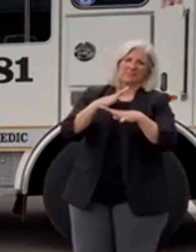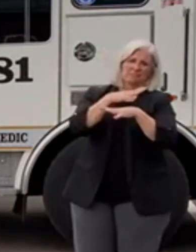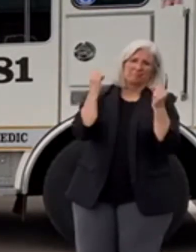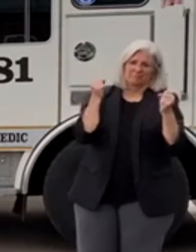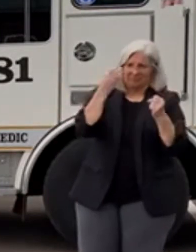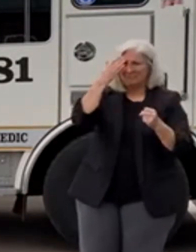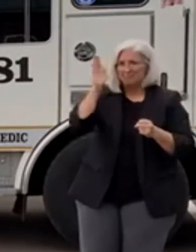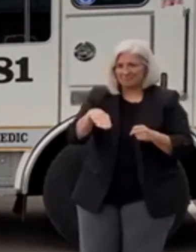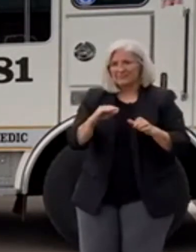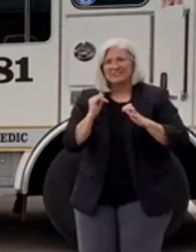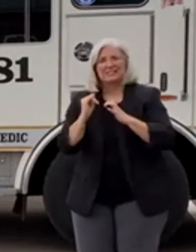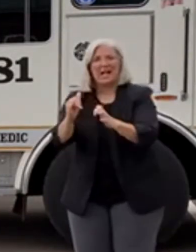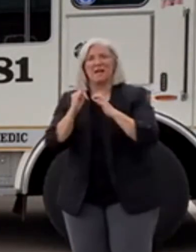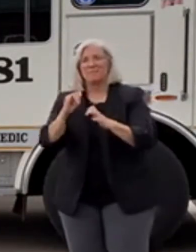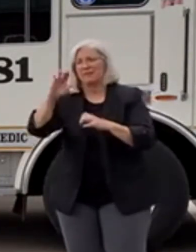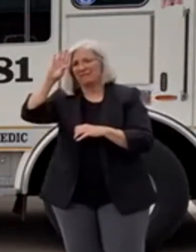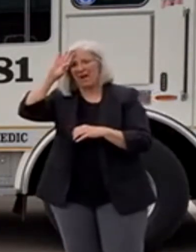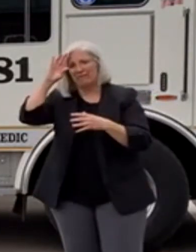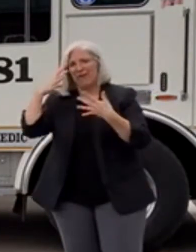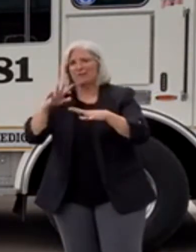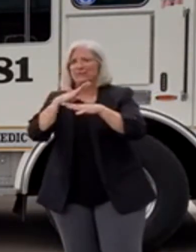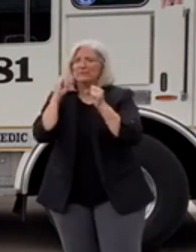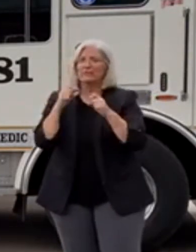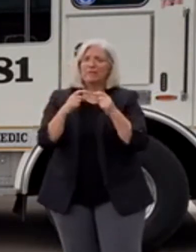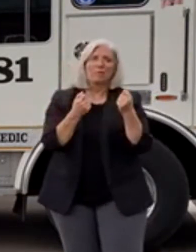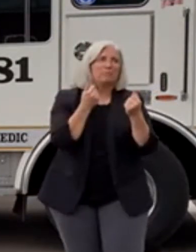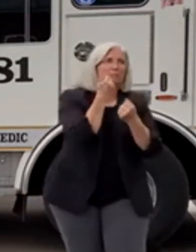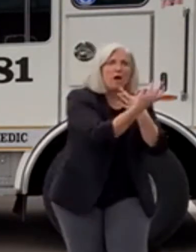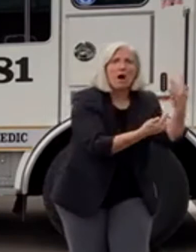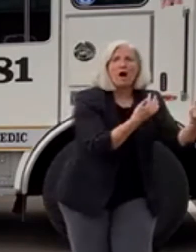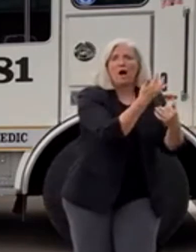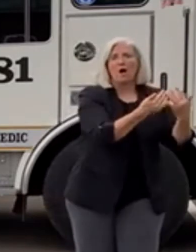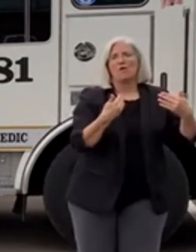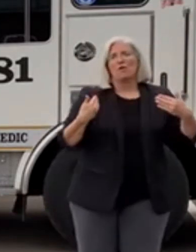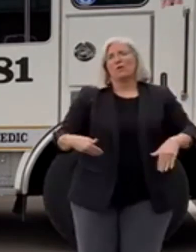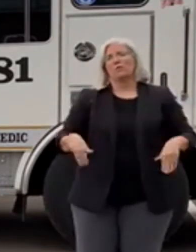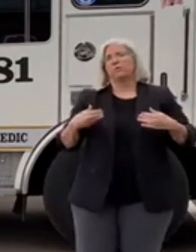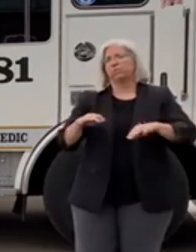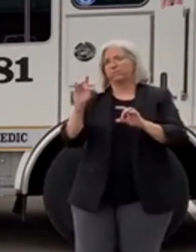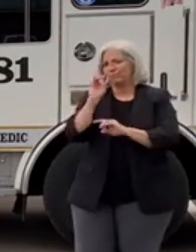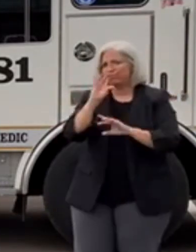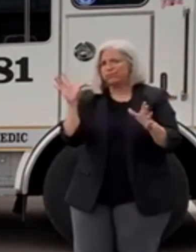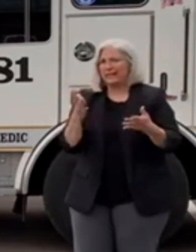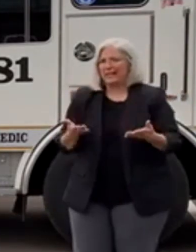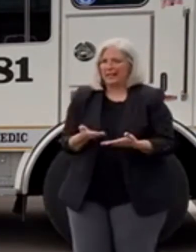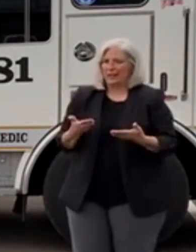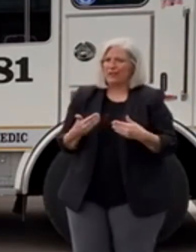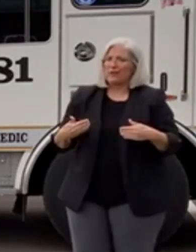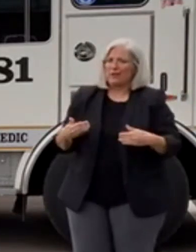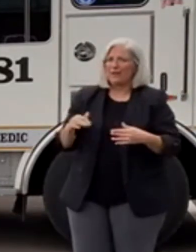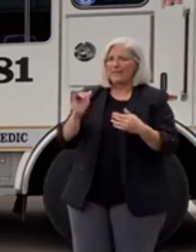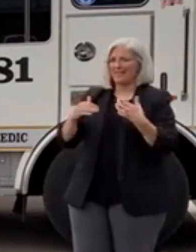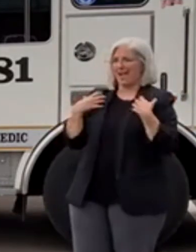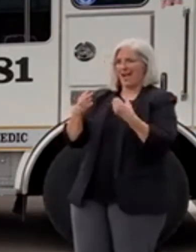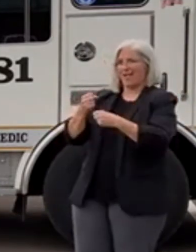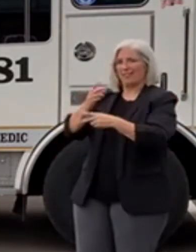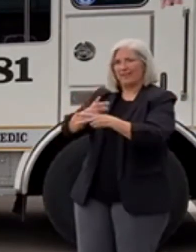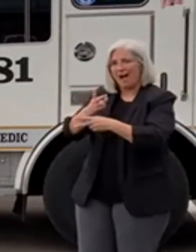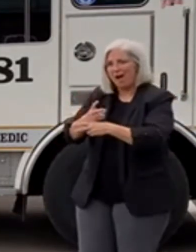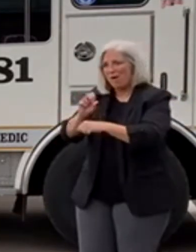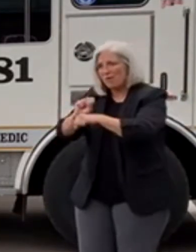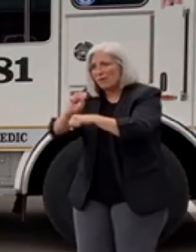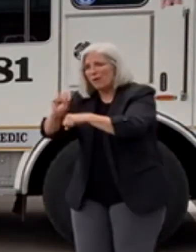season that include dealing with COVID-19 during that wildfire season, and our healthcare workers are fatigued as